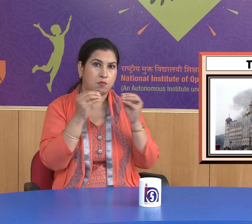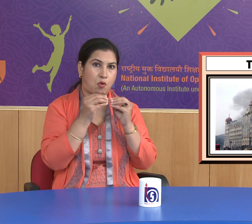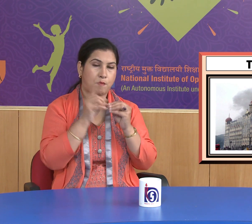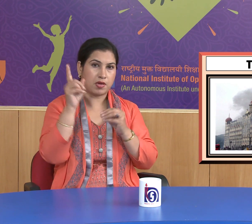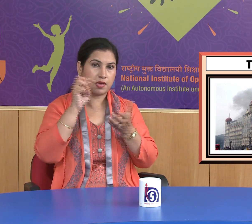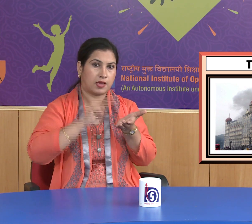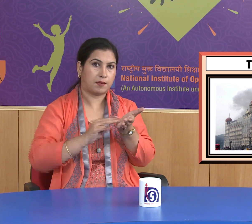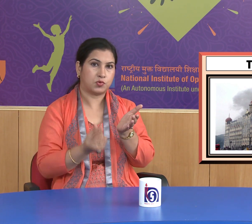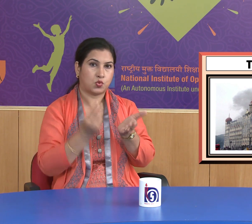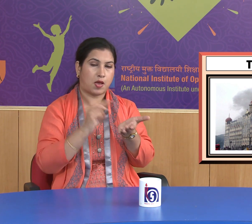2008.